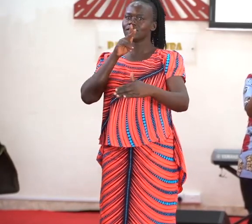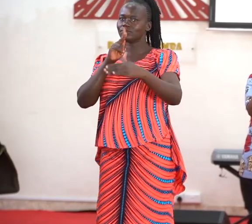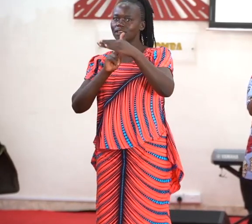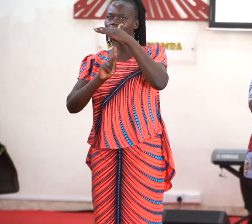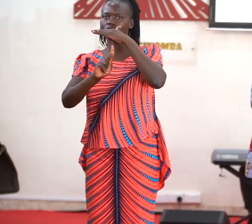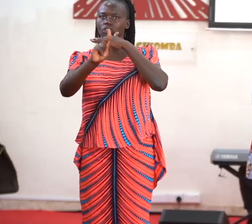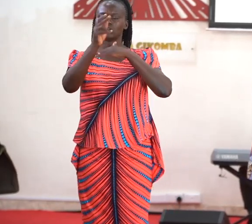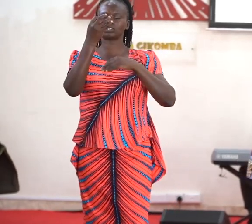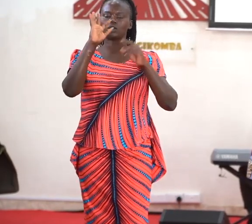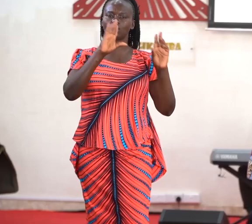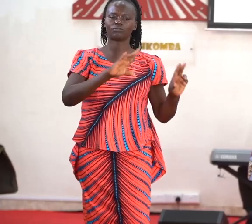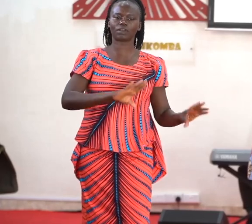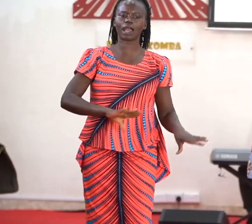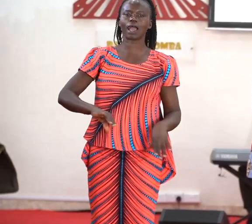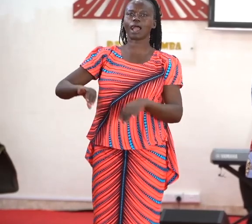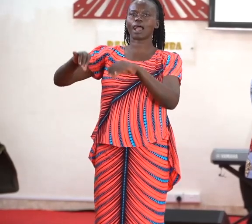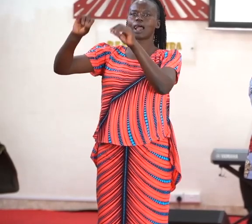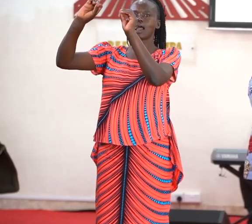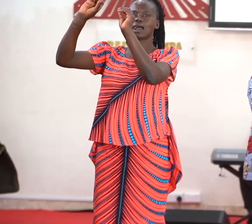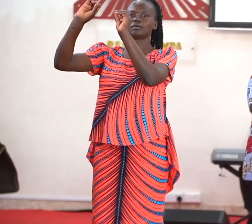delight. Visions of